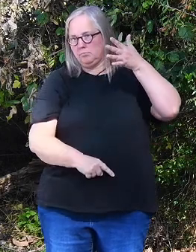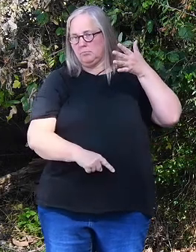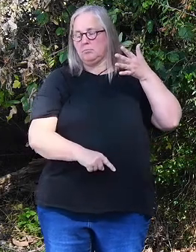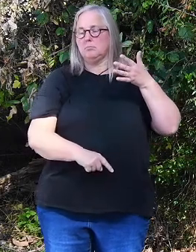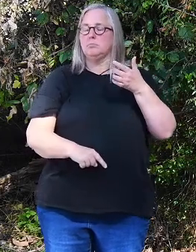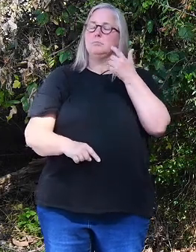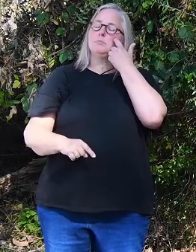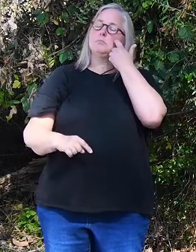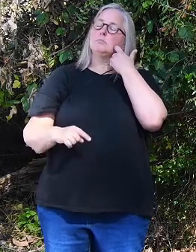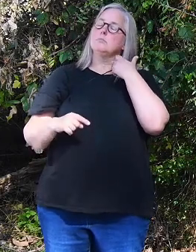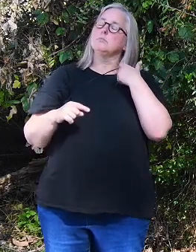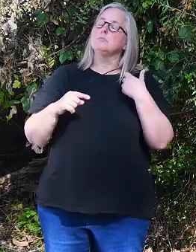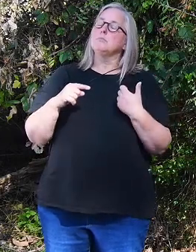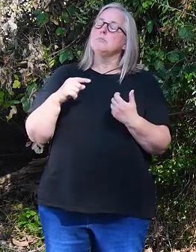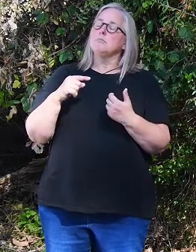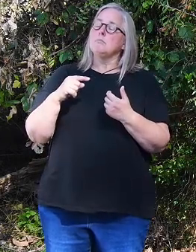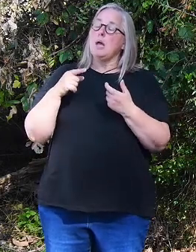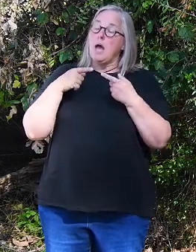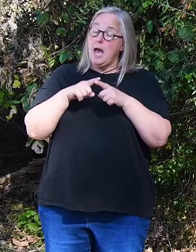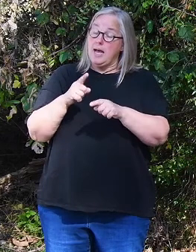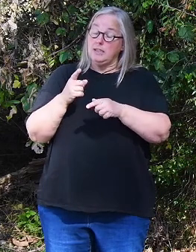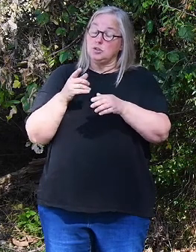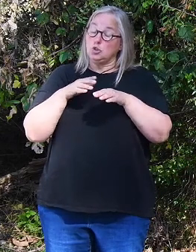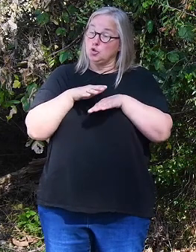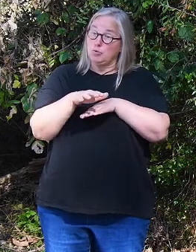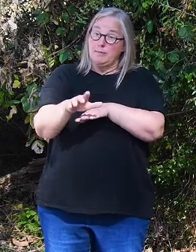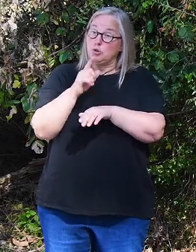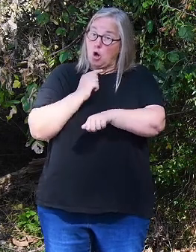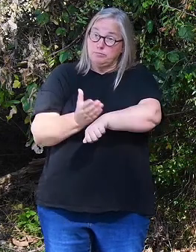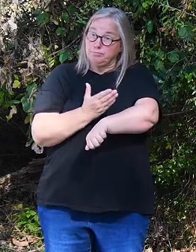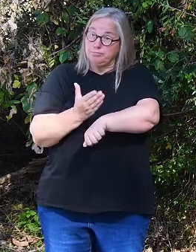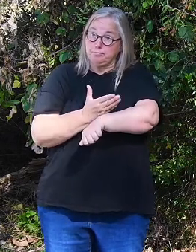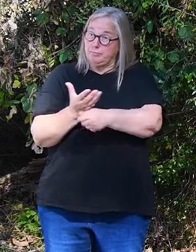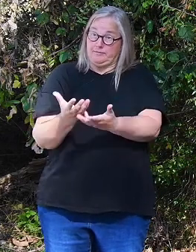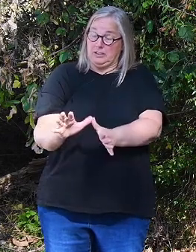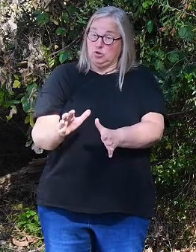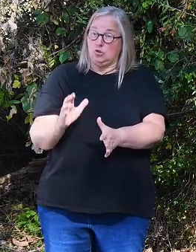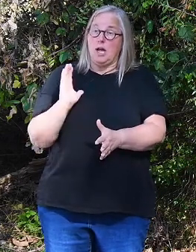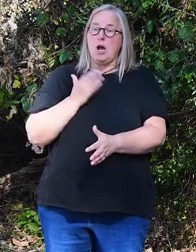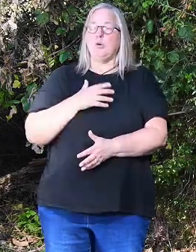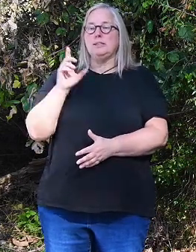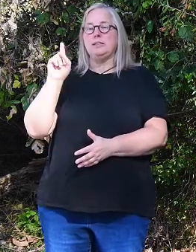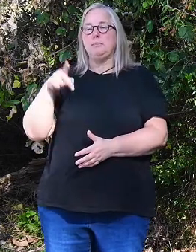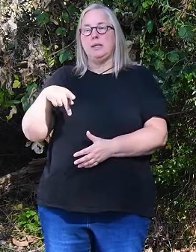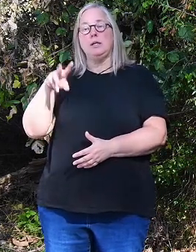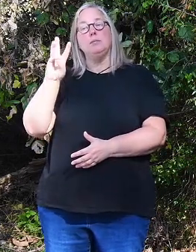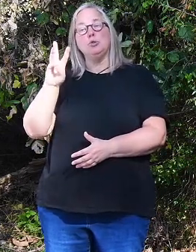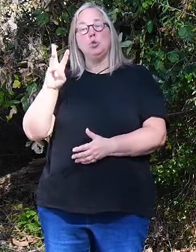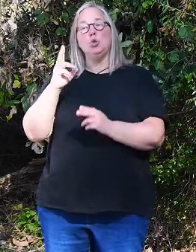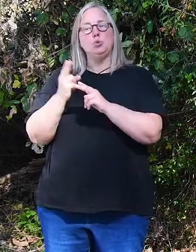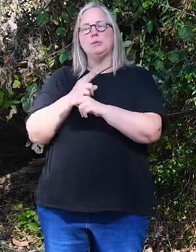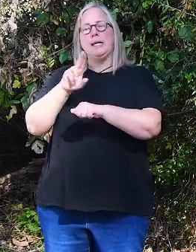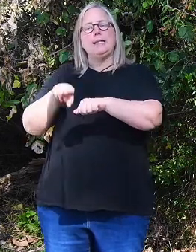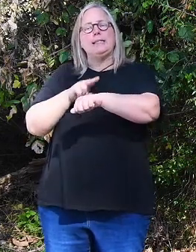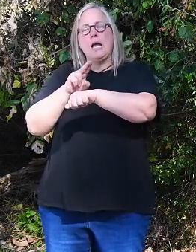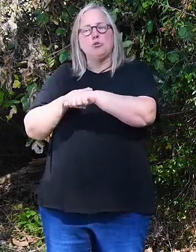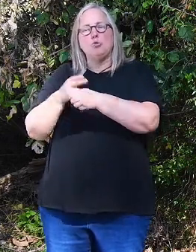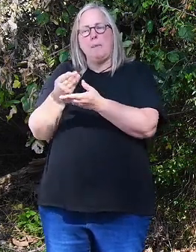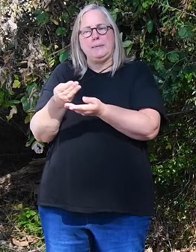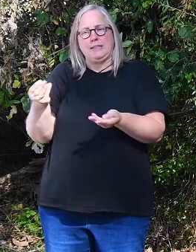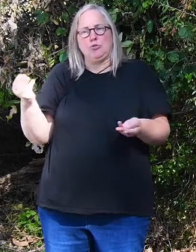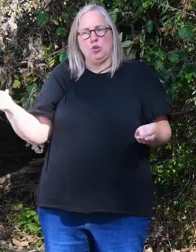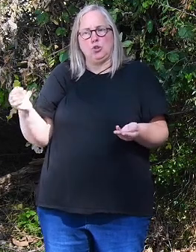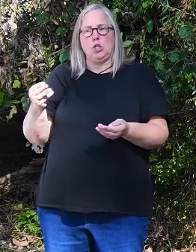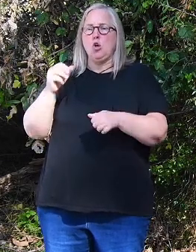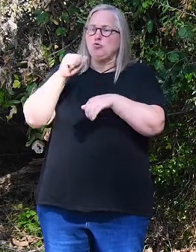And as these streams are reconstructed, our Department of Public Works uses natural materials, rocks and